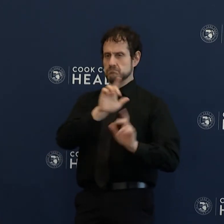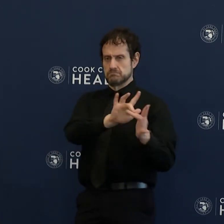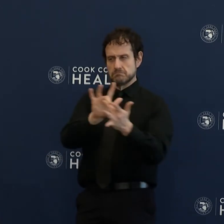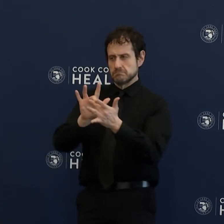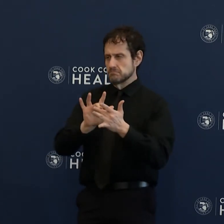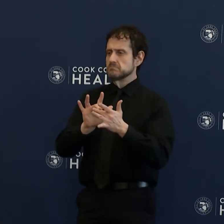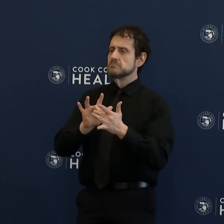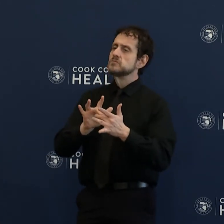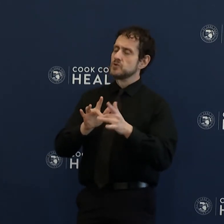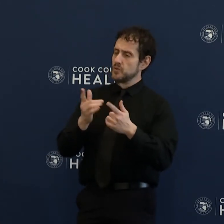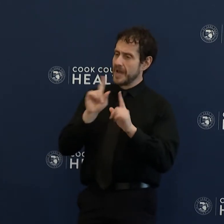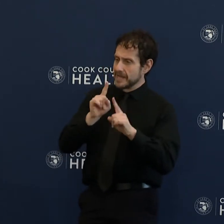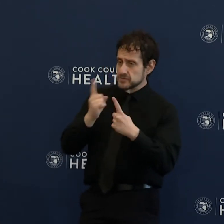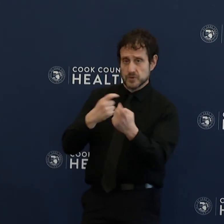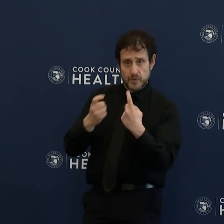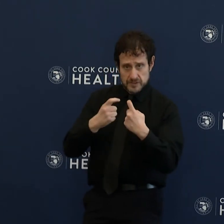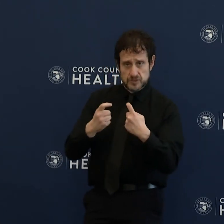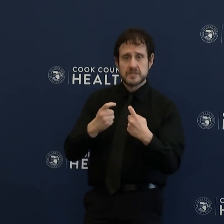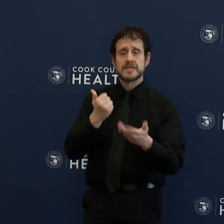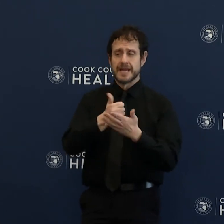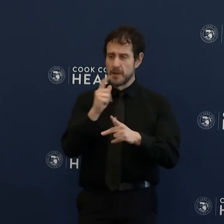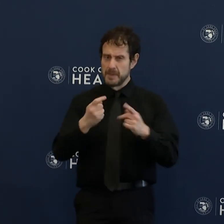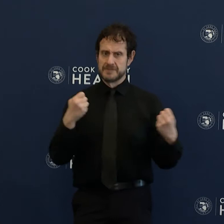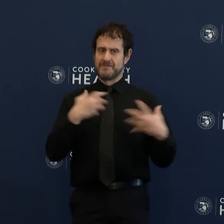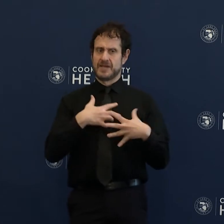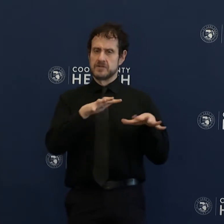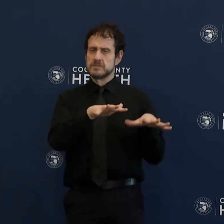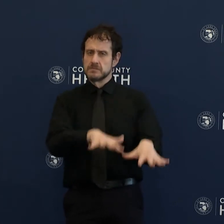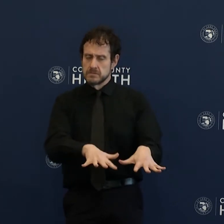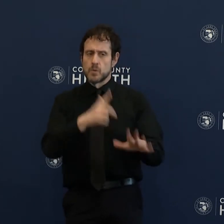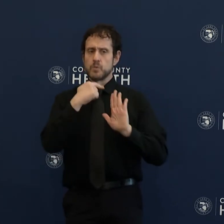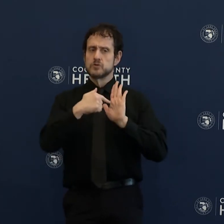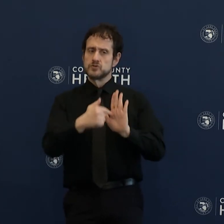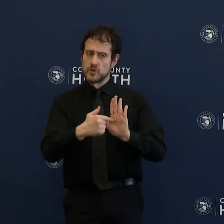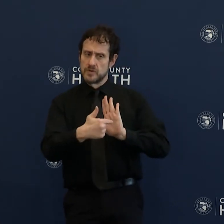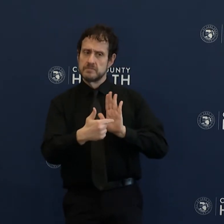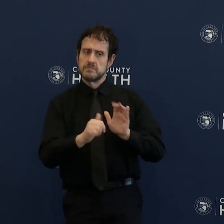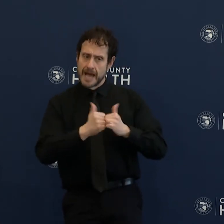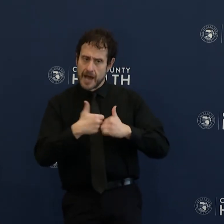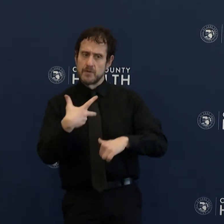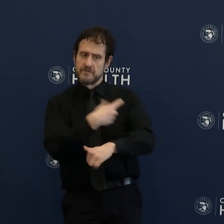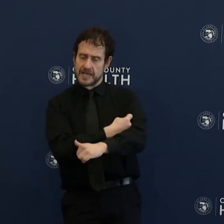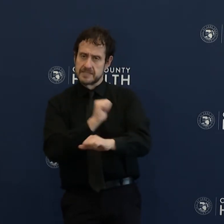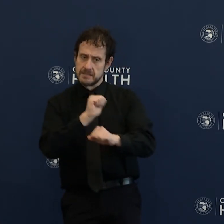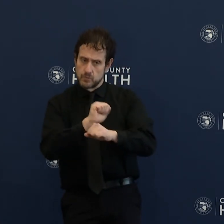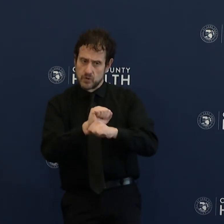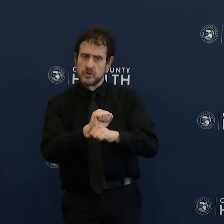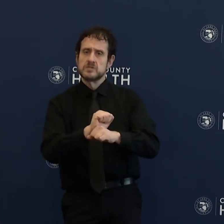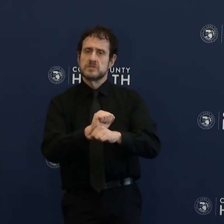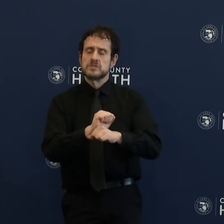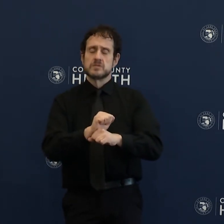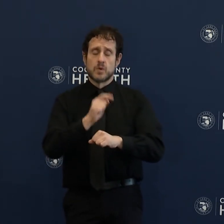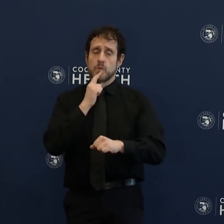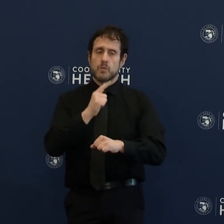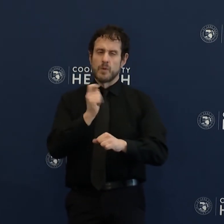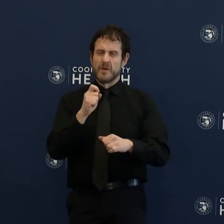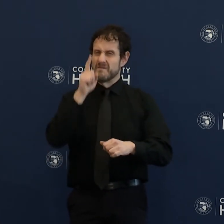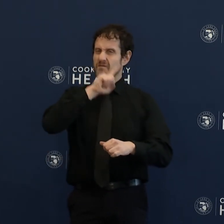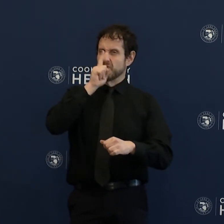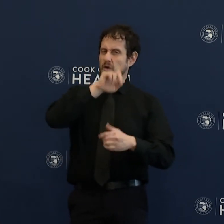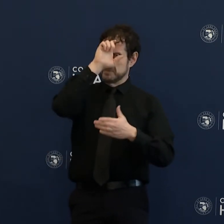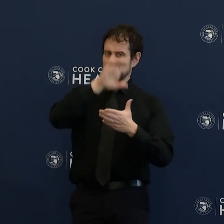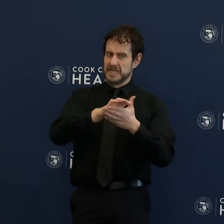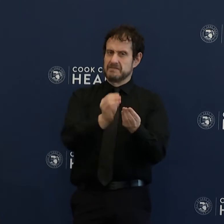fears. We will show them firsthand experience and examples in the process so that we can dispel myths. We will make sure